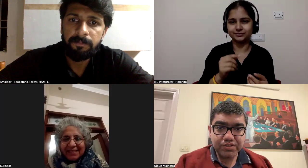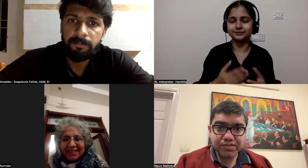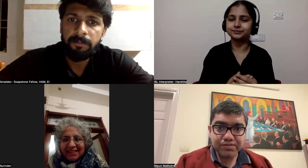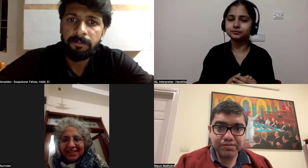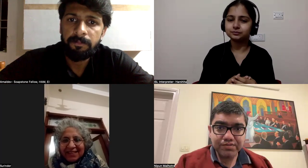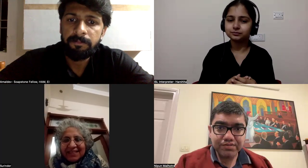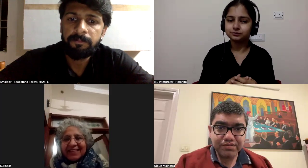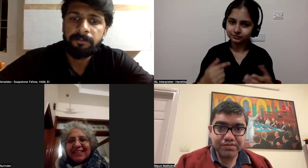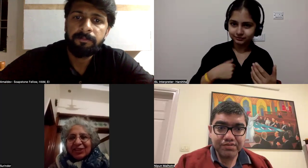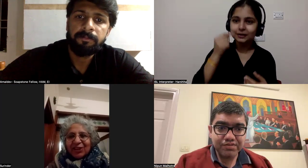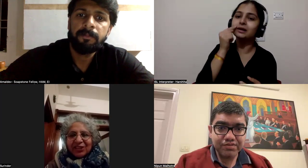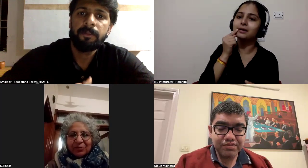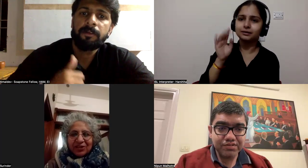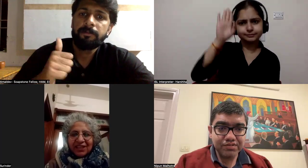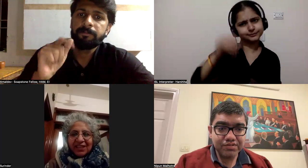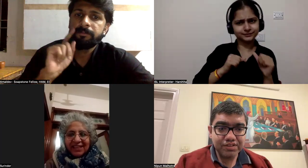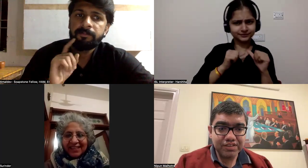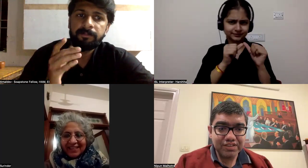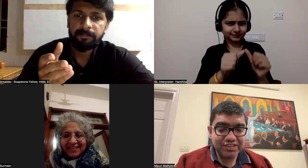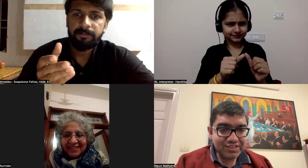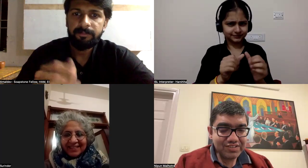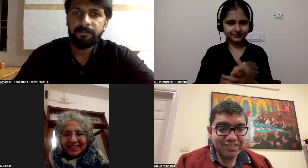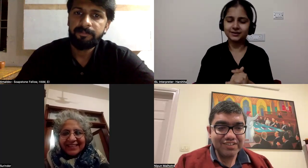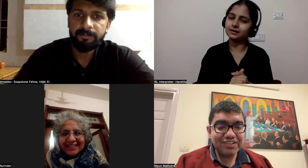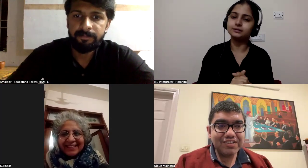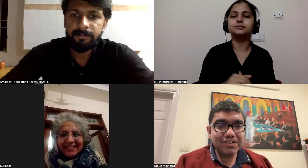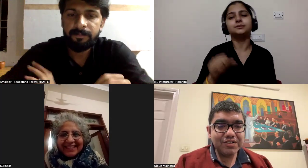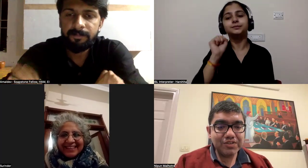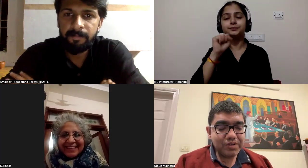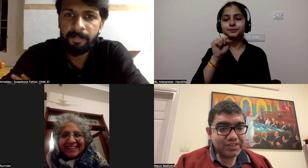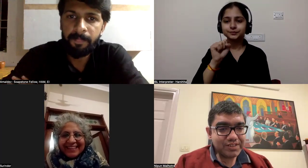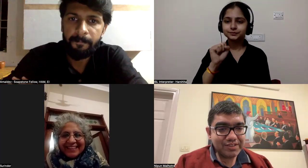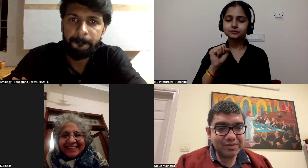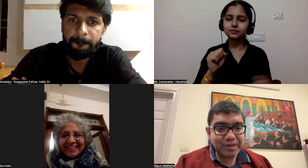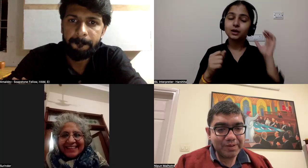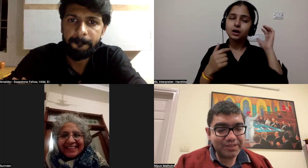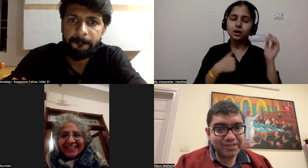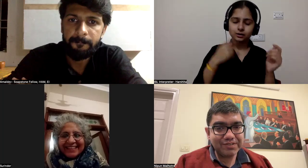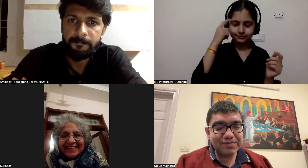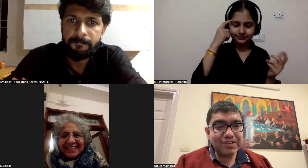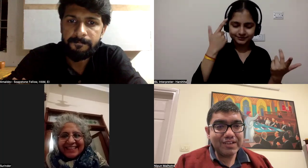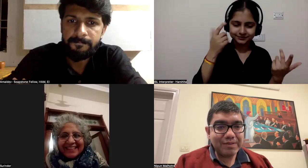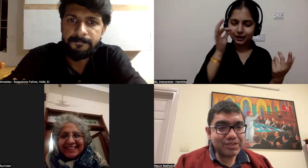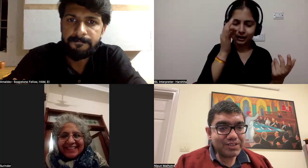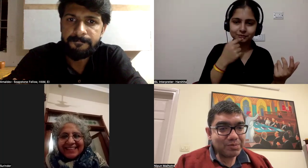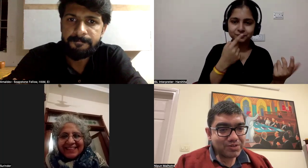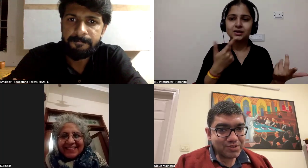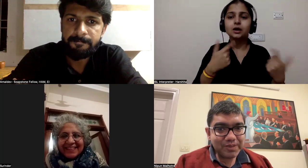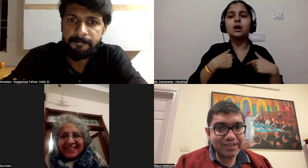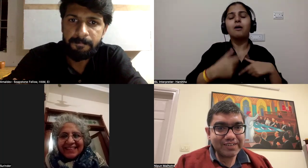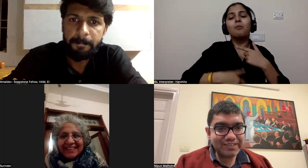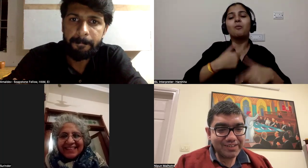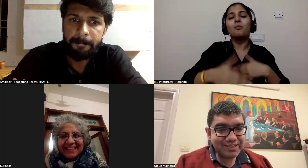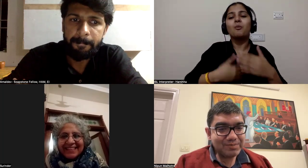Should I answer it? Sure, Nipunji. Yeah. No, I think, ma'am, I'm still in the process